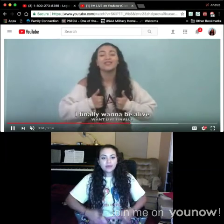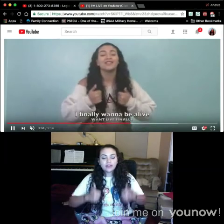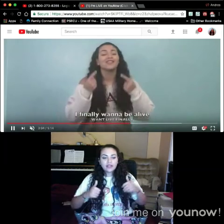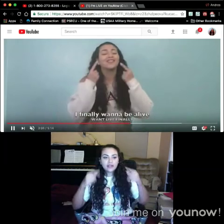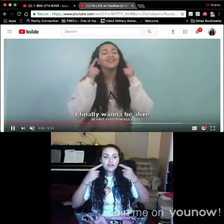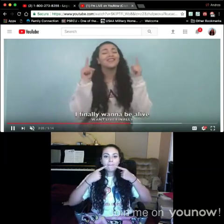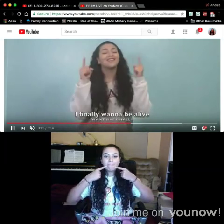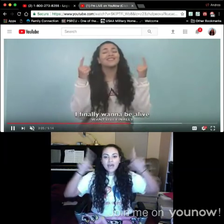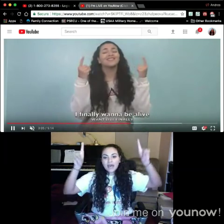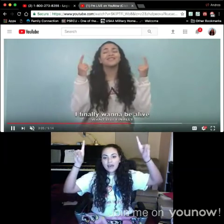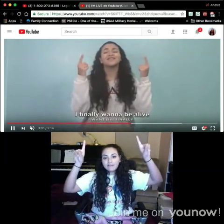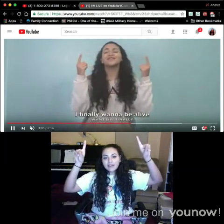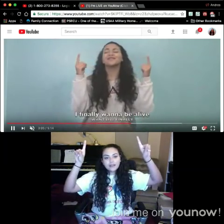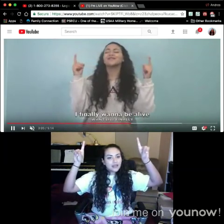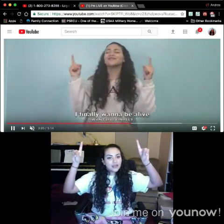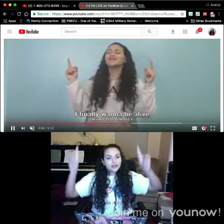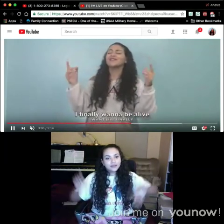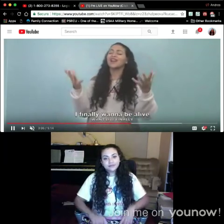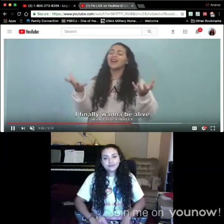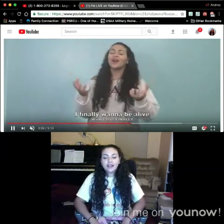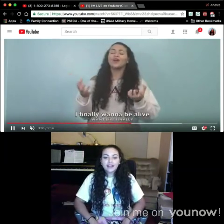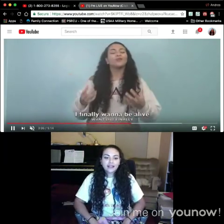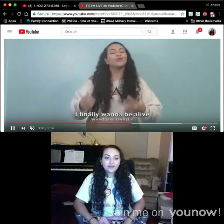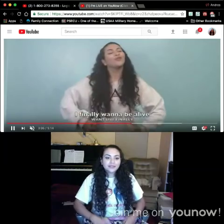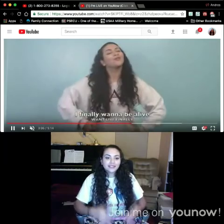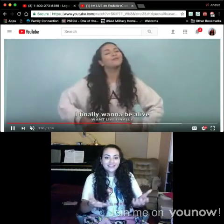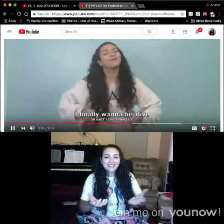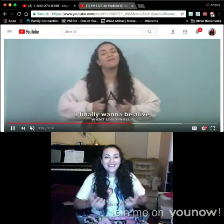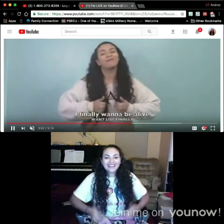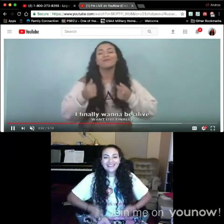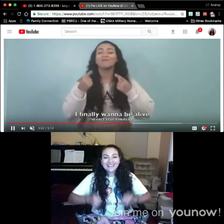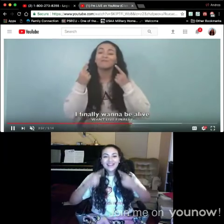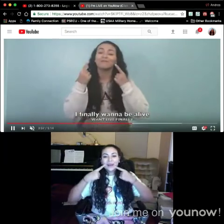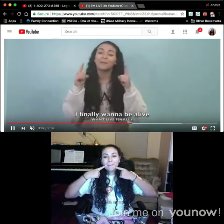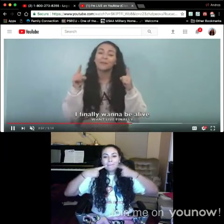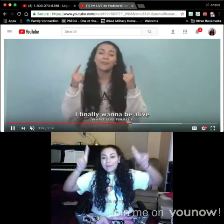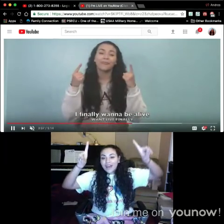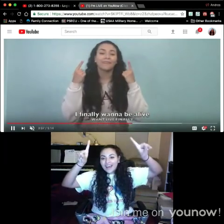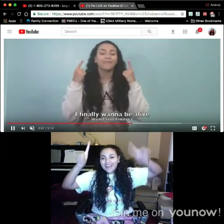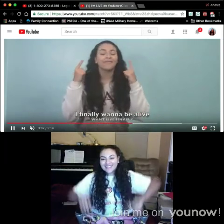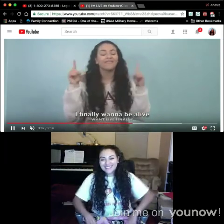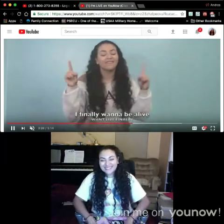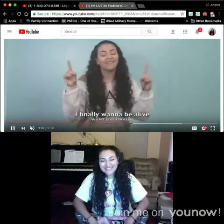I want to live. Finally. Not like that. That was a mistake. Okay.